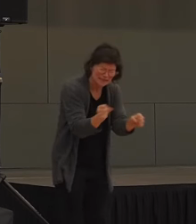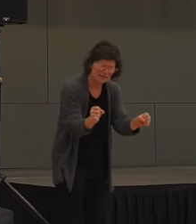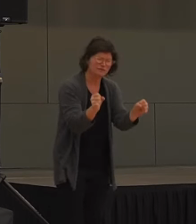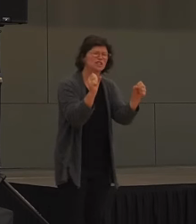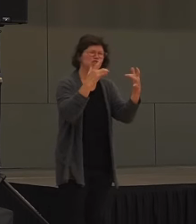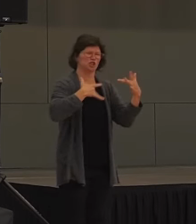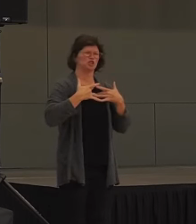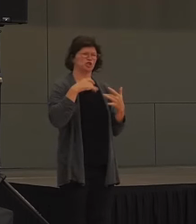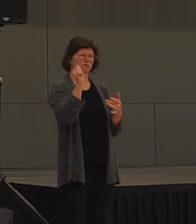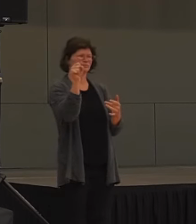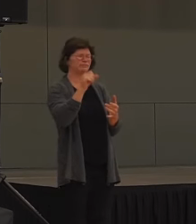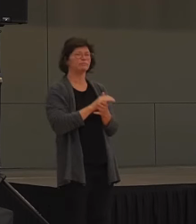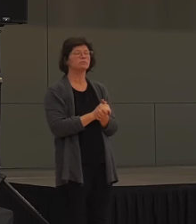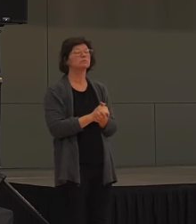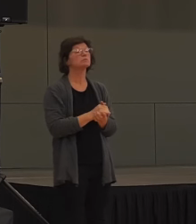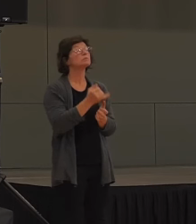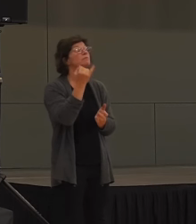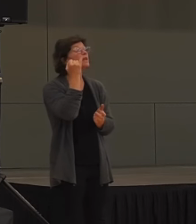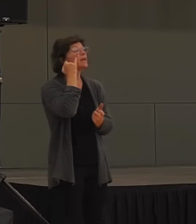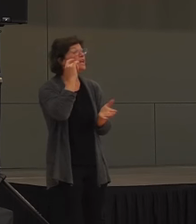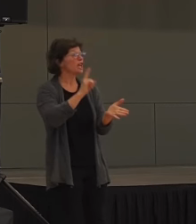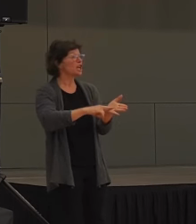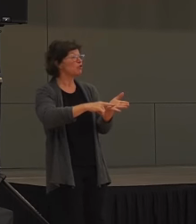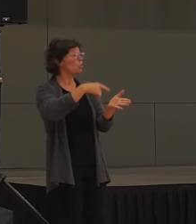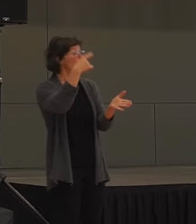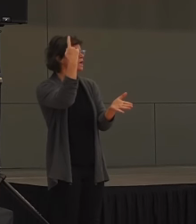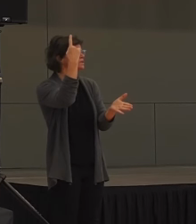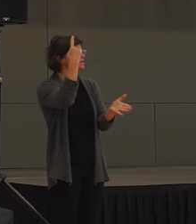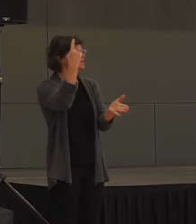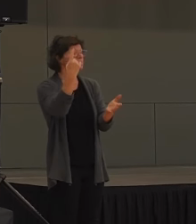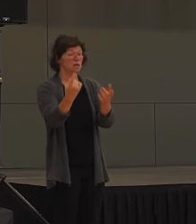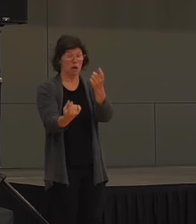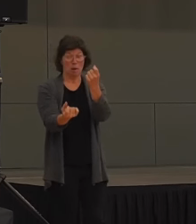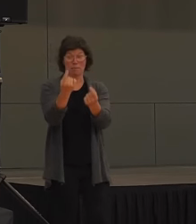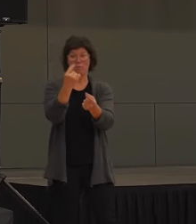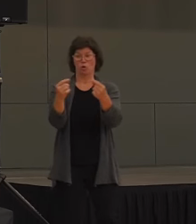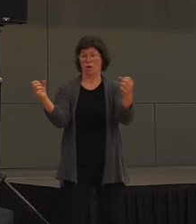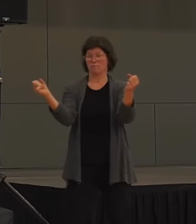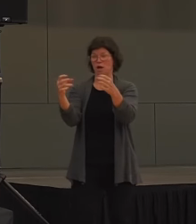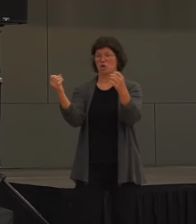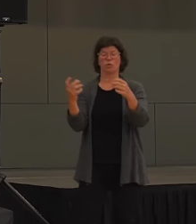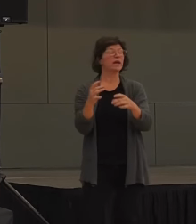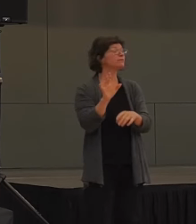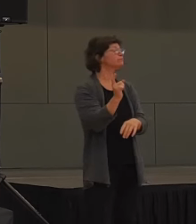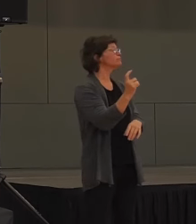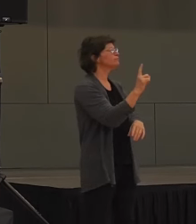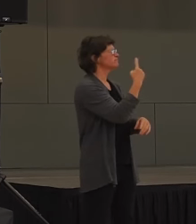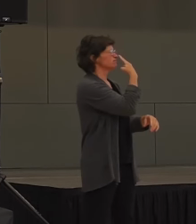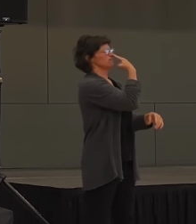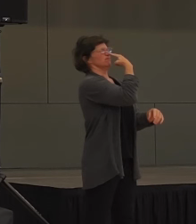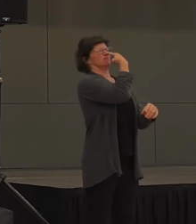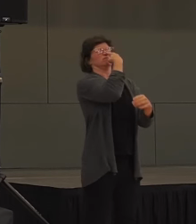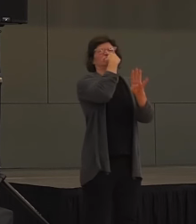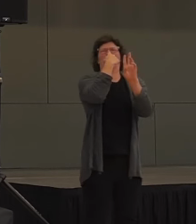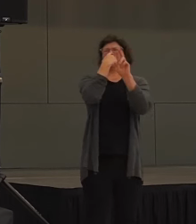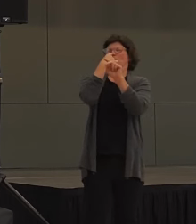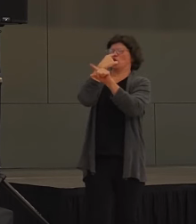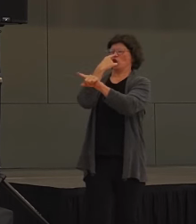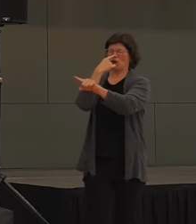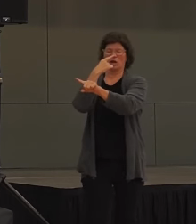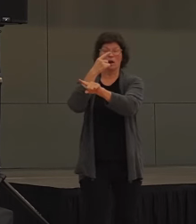we forget one time, the popcorn burns one time in the microwave, doesn't necessarily